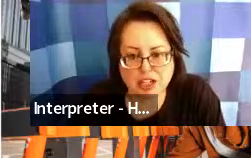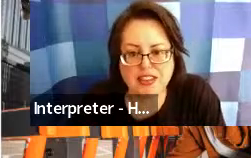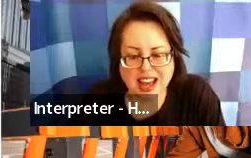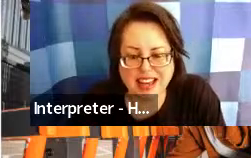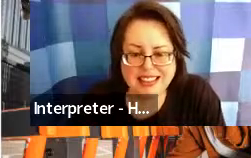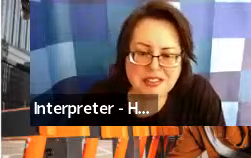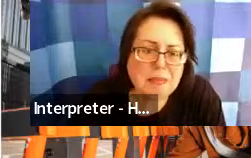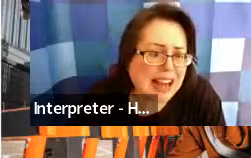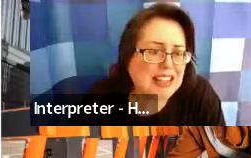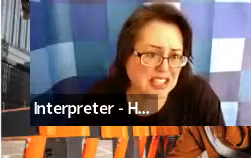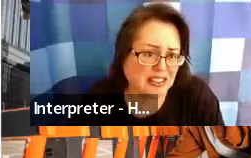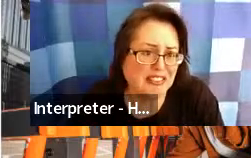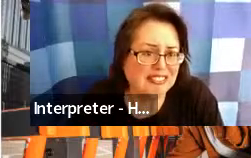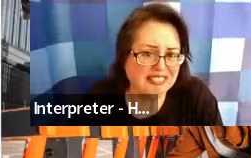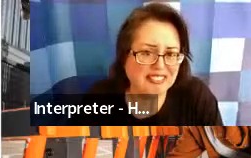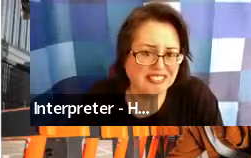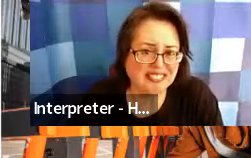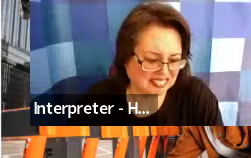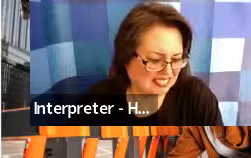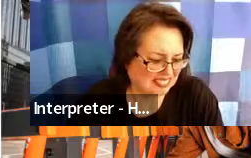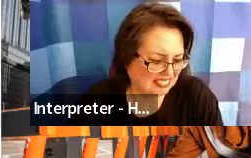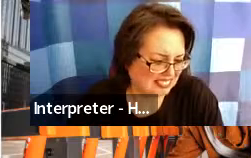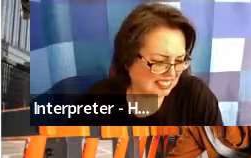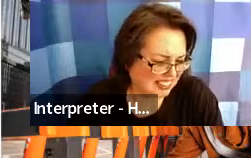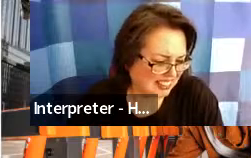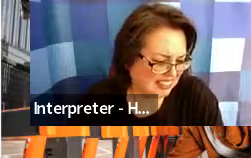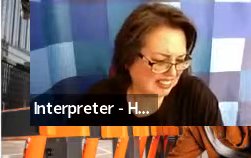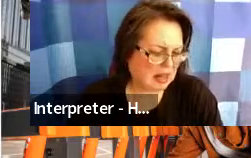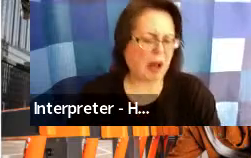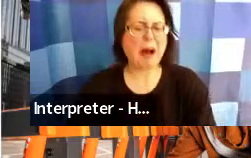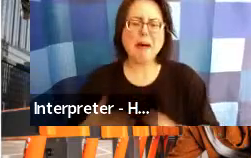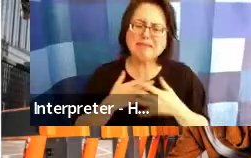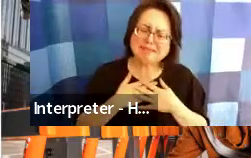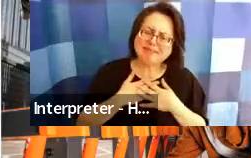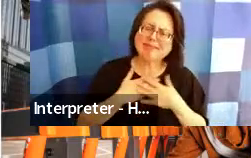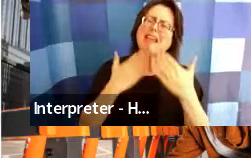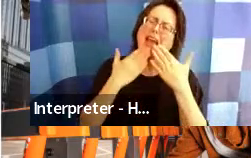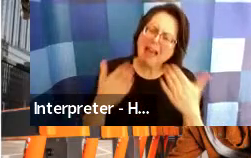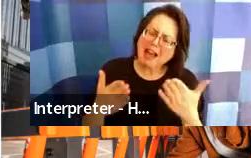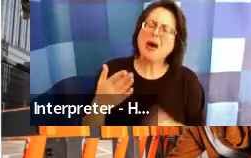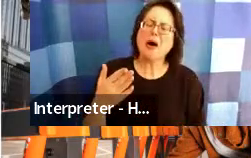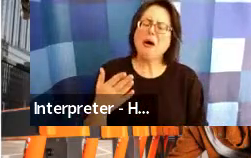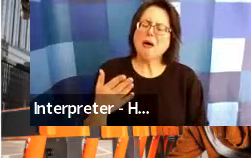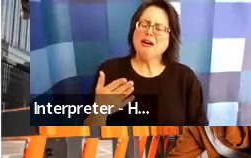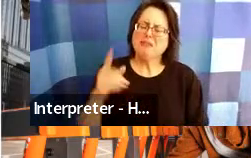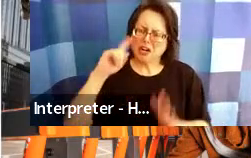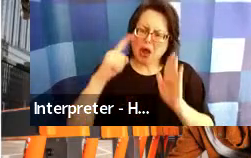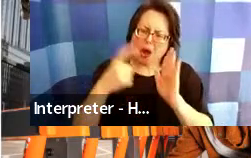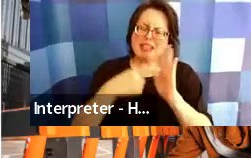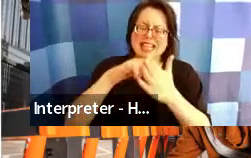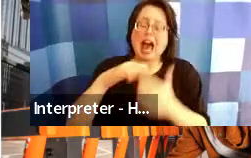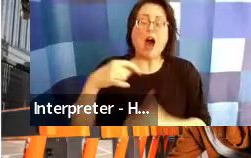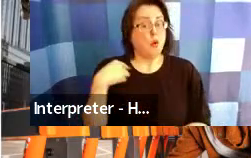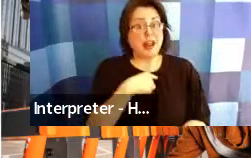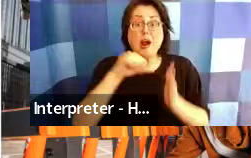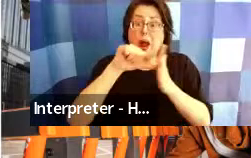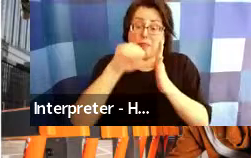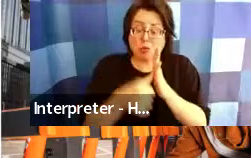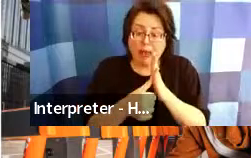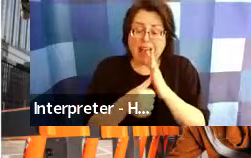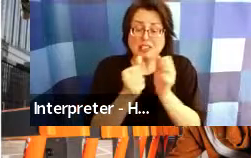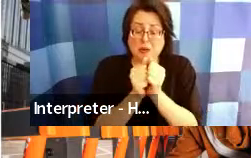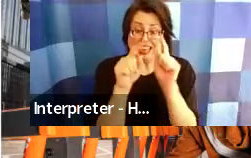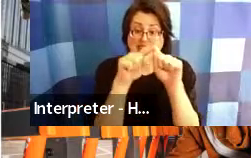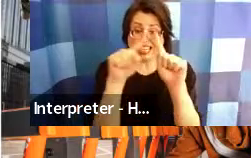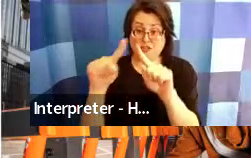so much for that. So back to you. Thank you so much for that recognition. And we've actually been really impressed with the different meetings